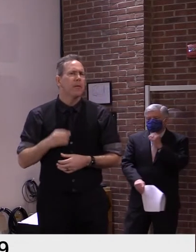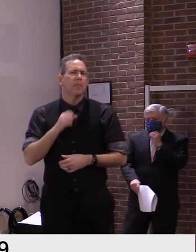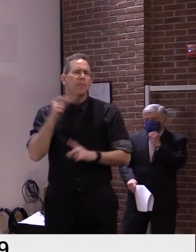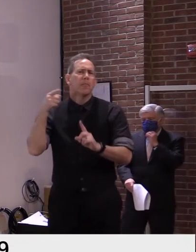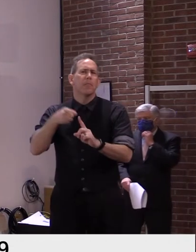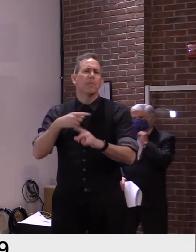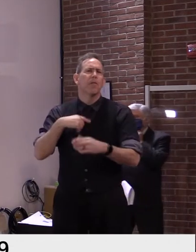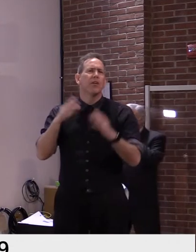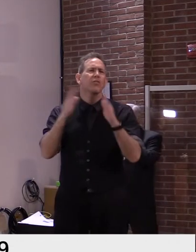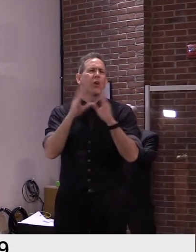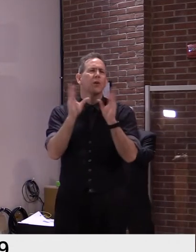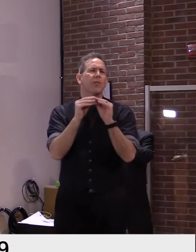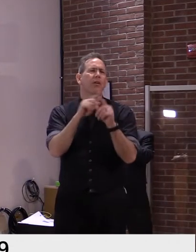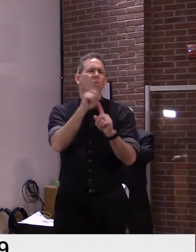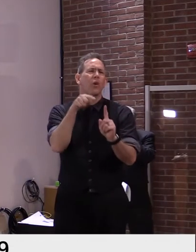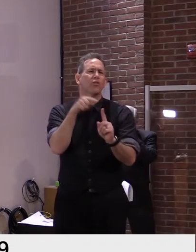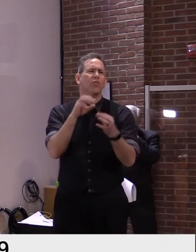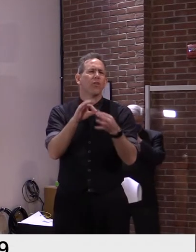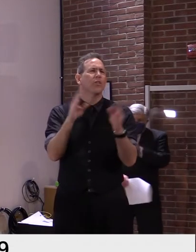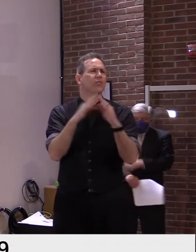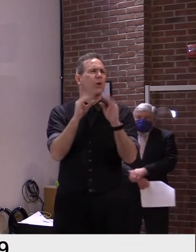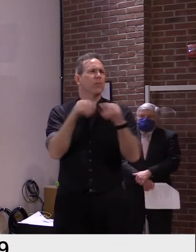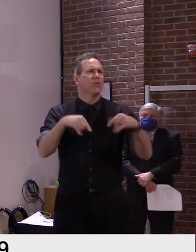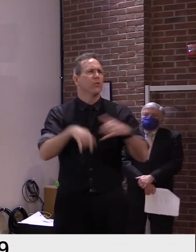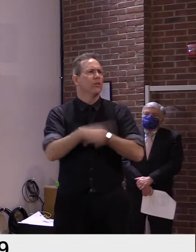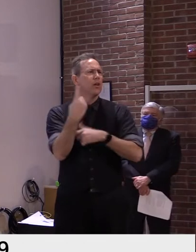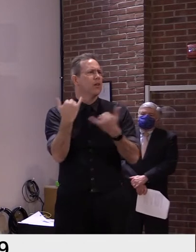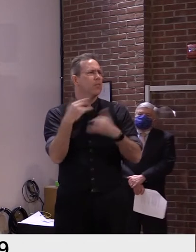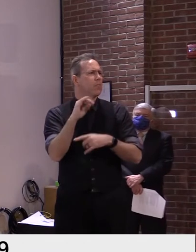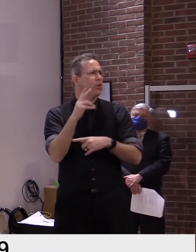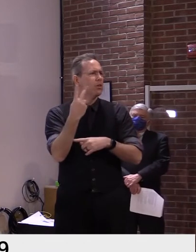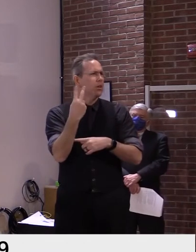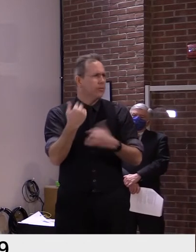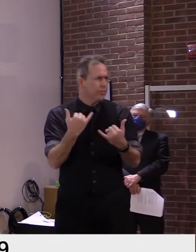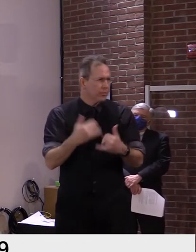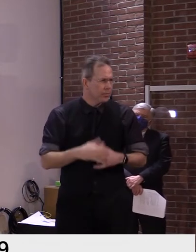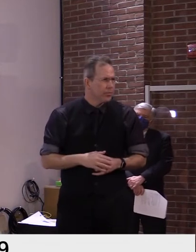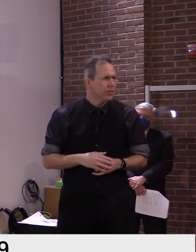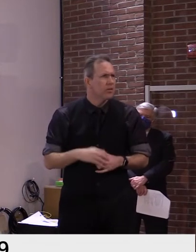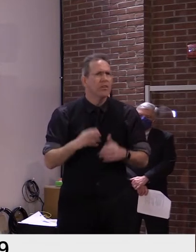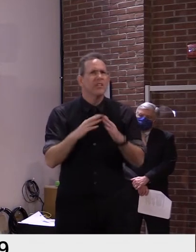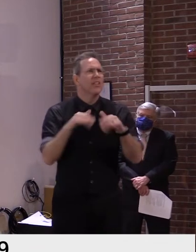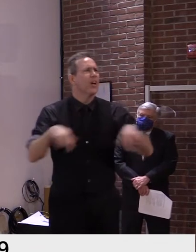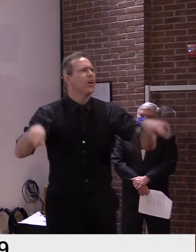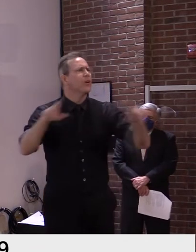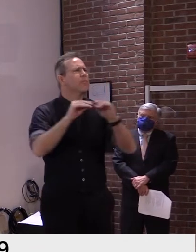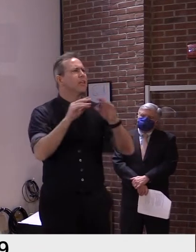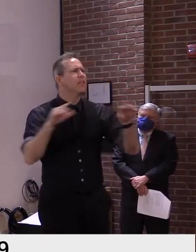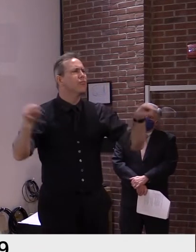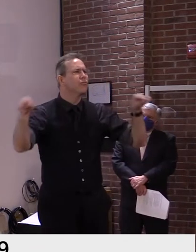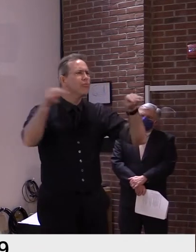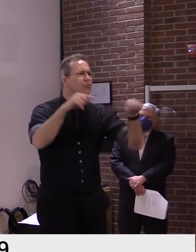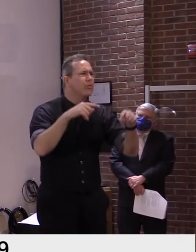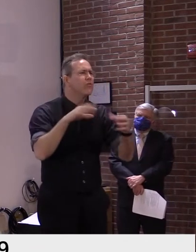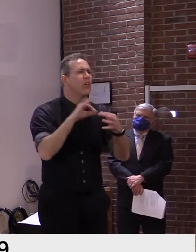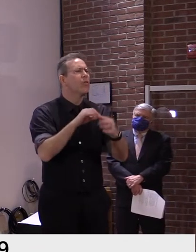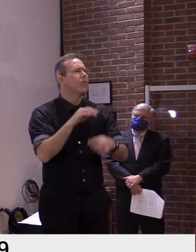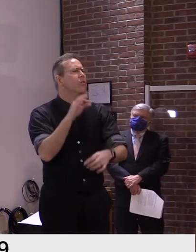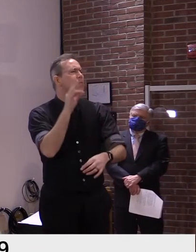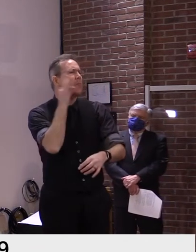a couple of dozen towns are voting on hosting cannabis businesses, including, I think, your hometown